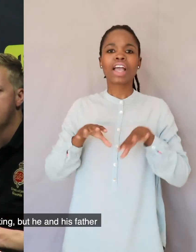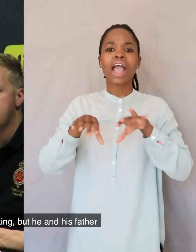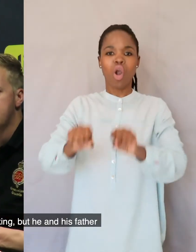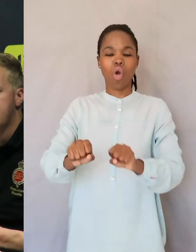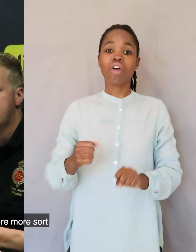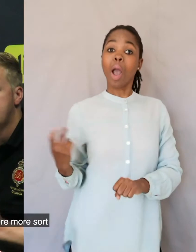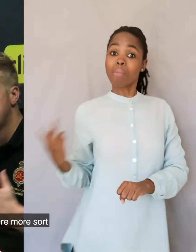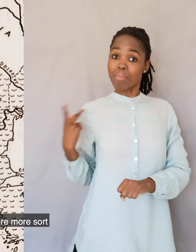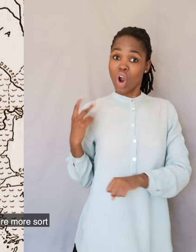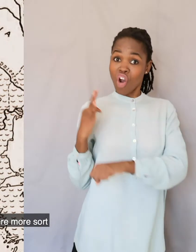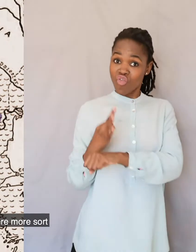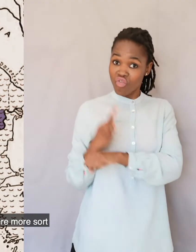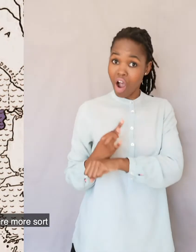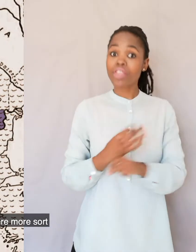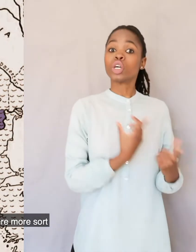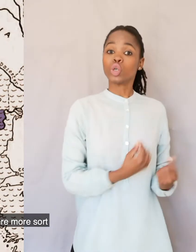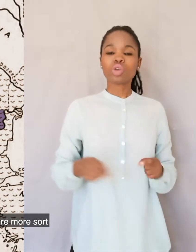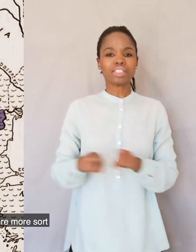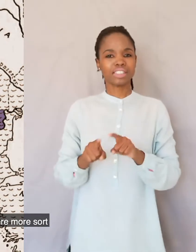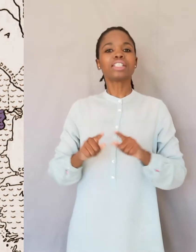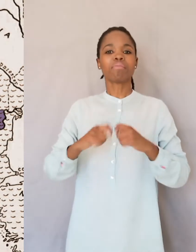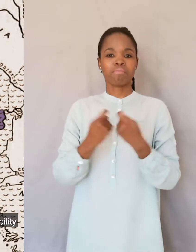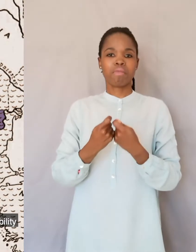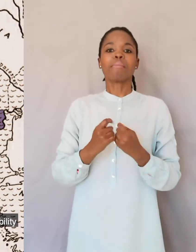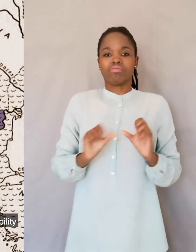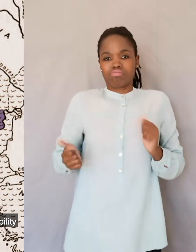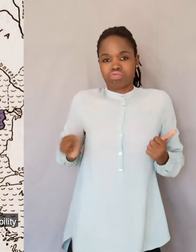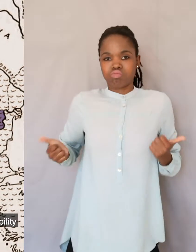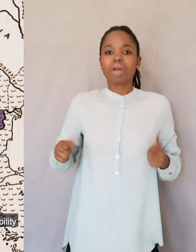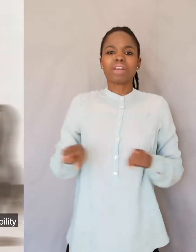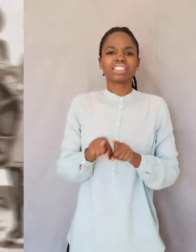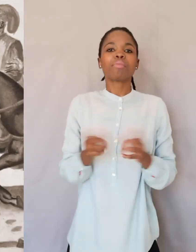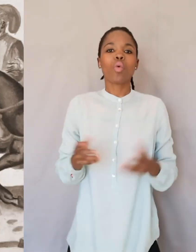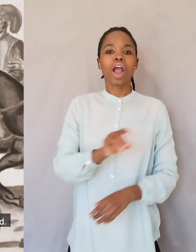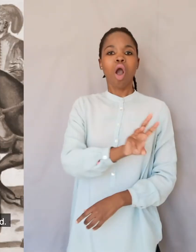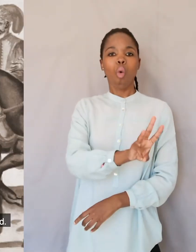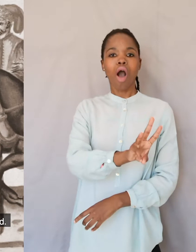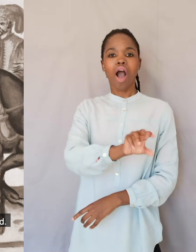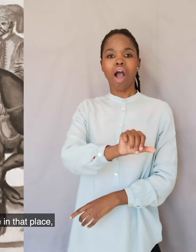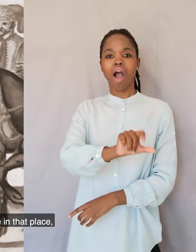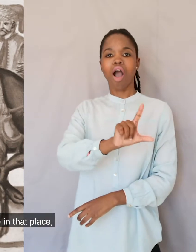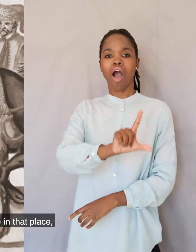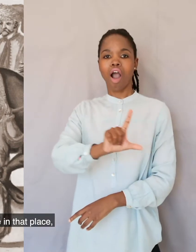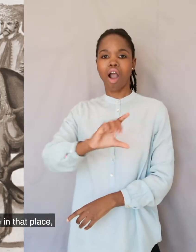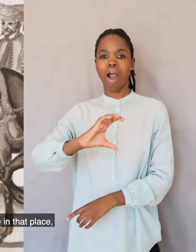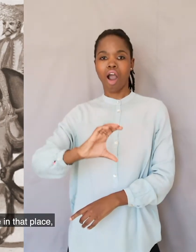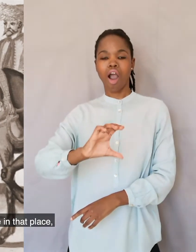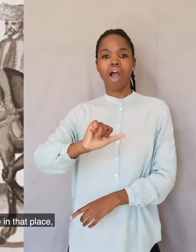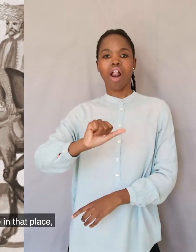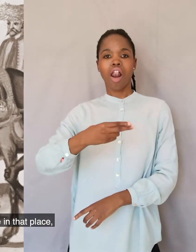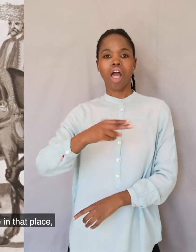his father and his greater family were more sort of Wallachian nobility of a certain kind. Their